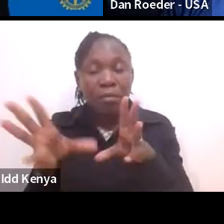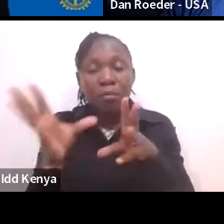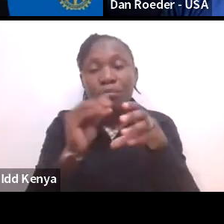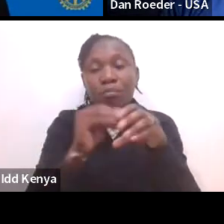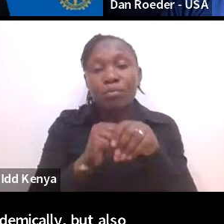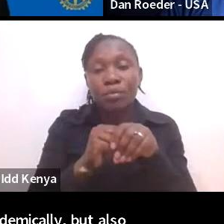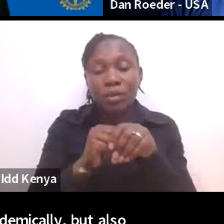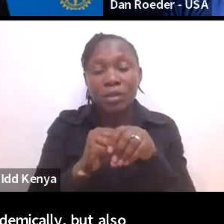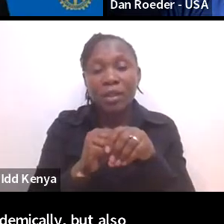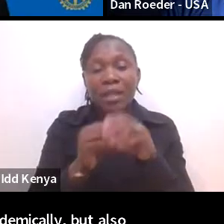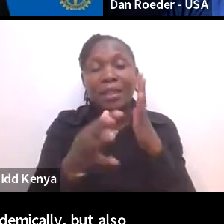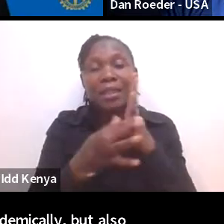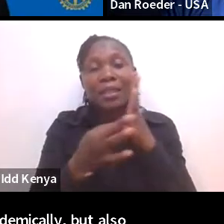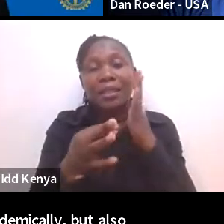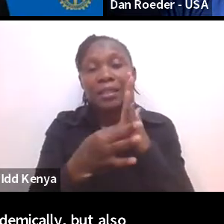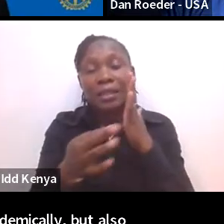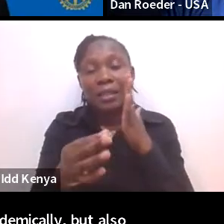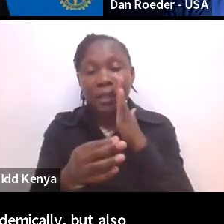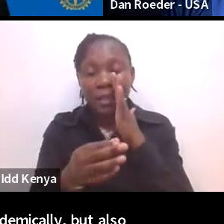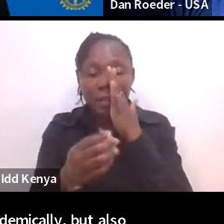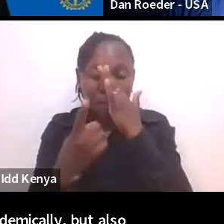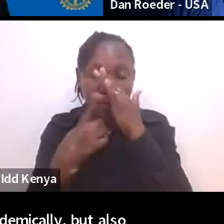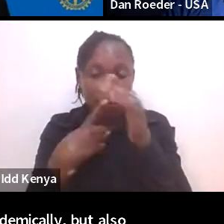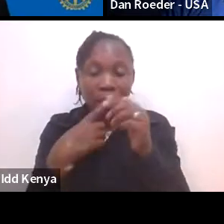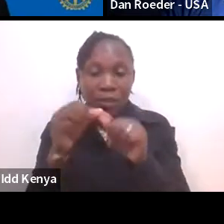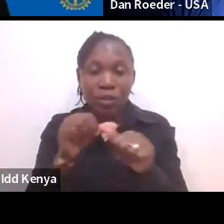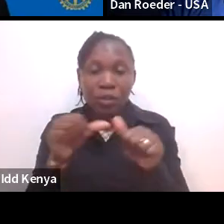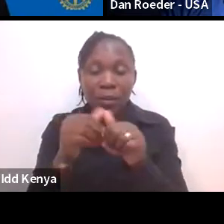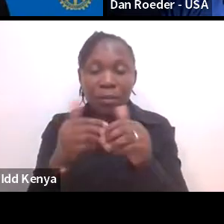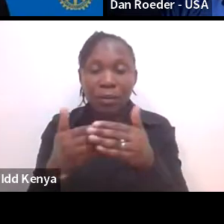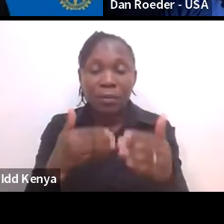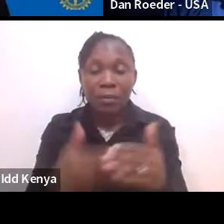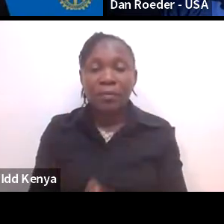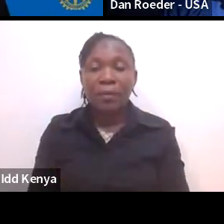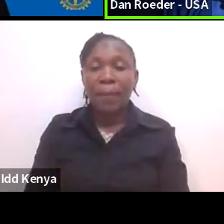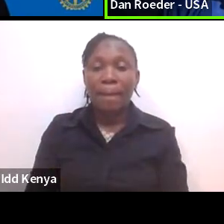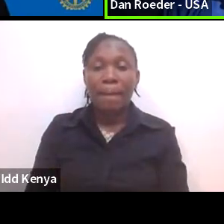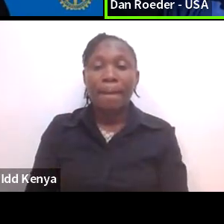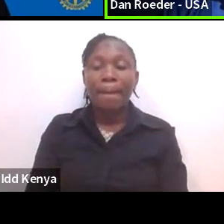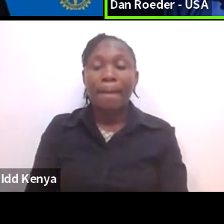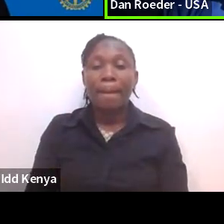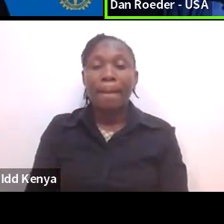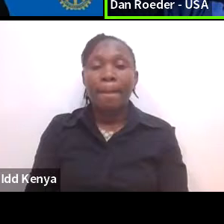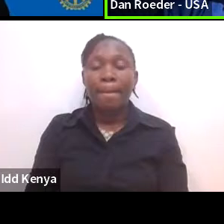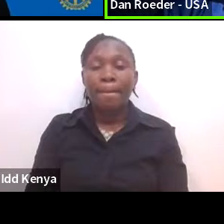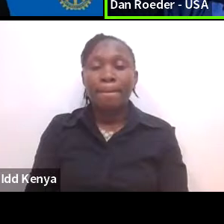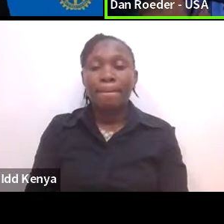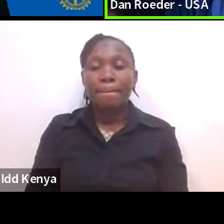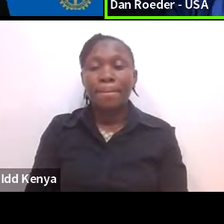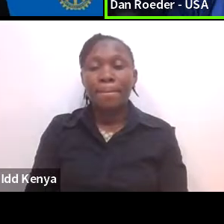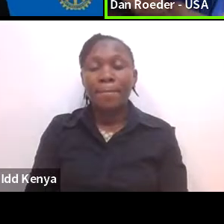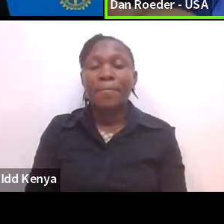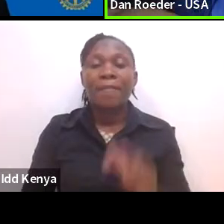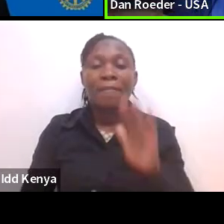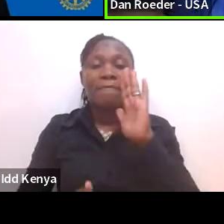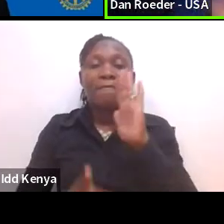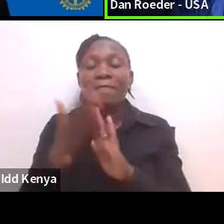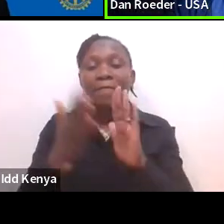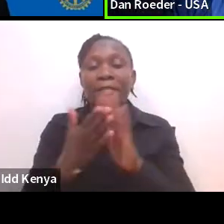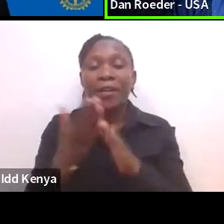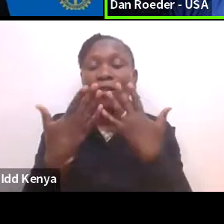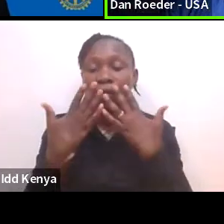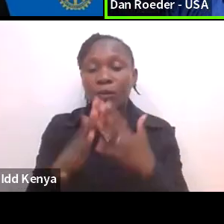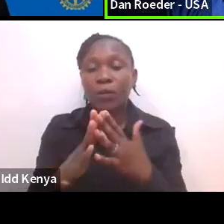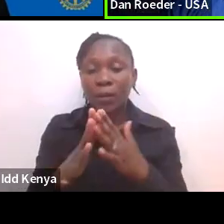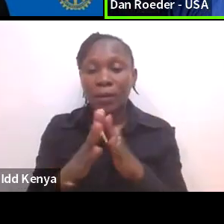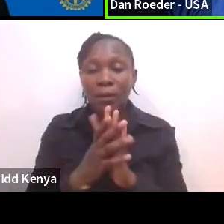the skills that I had talked about as well. Yeah, just a quick comment on the end of that is that I think you nailed it,